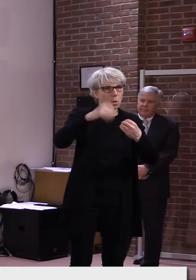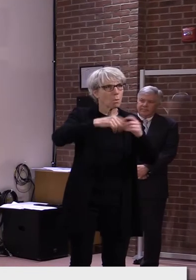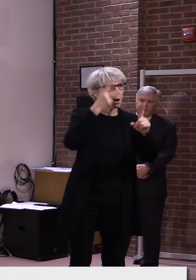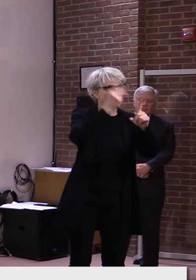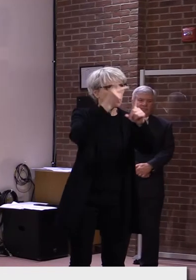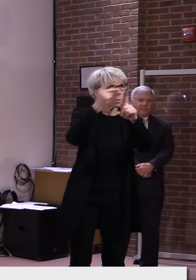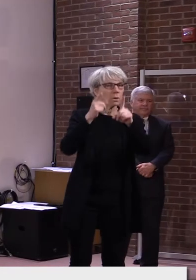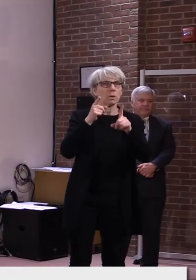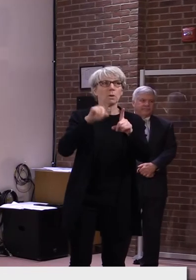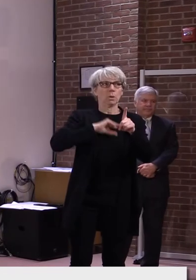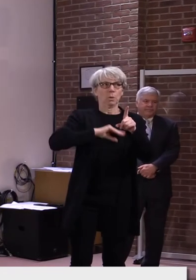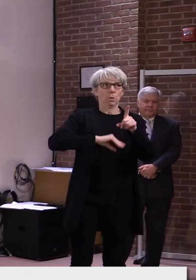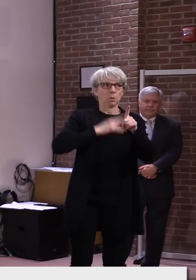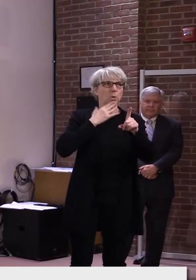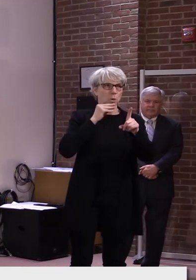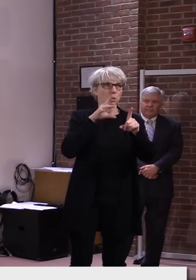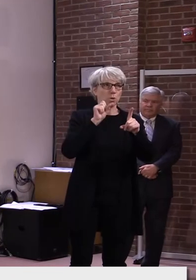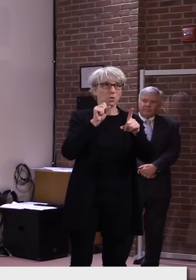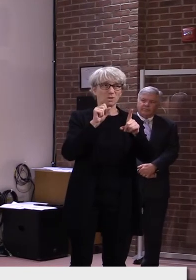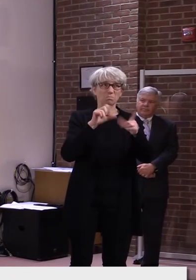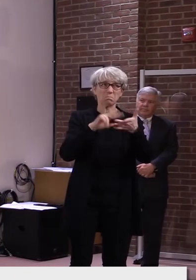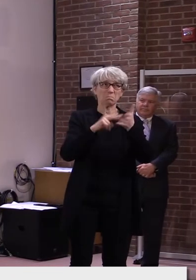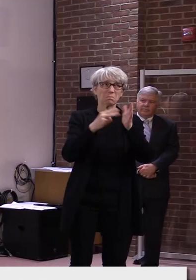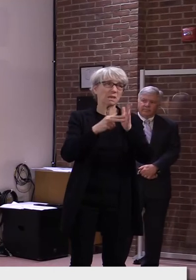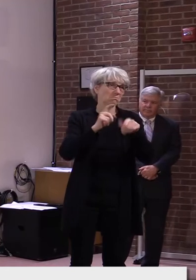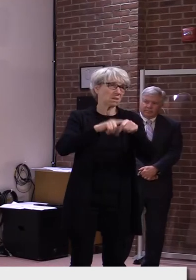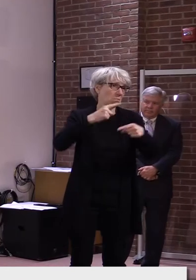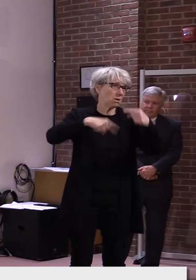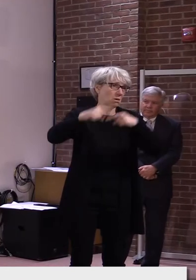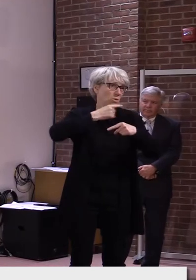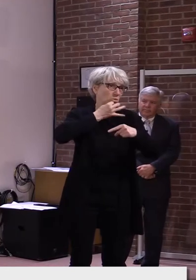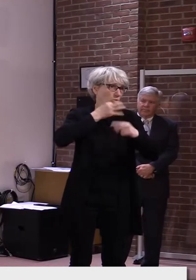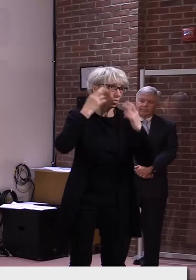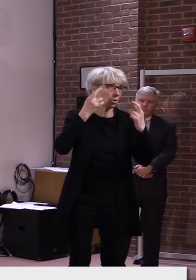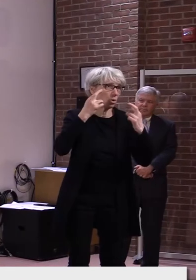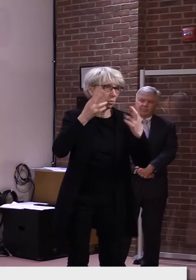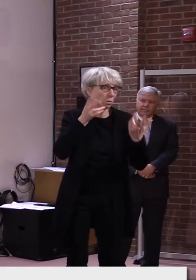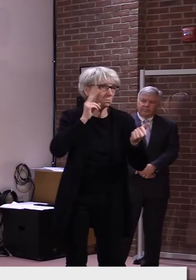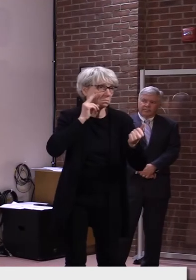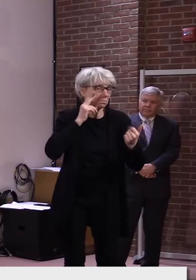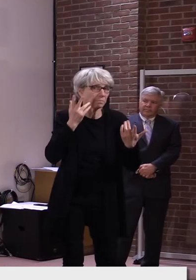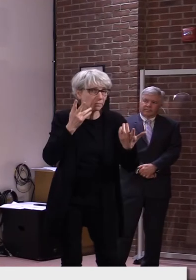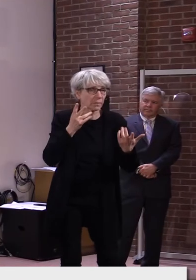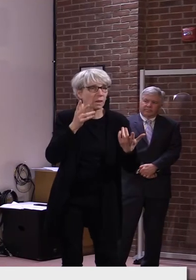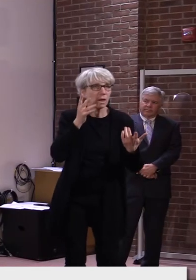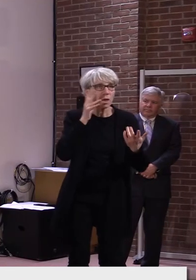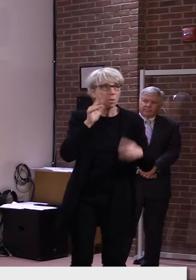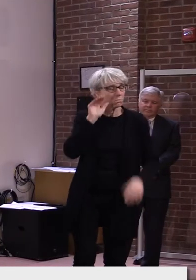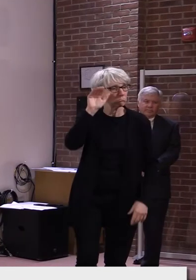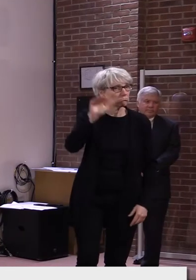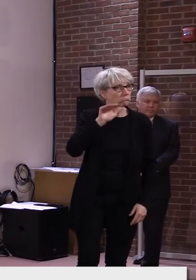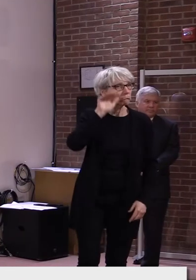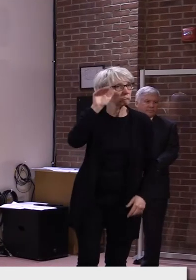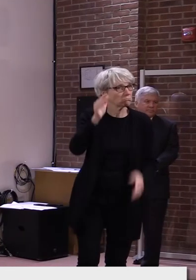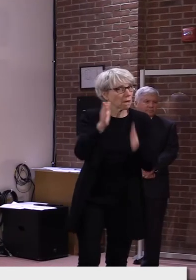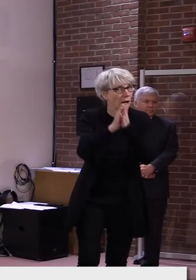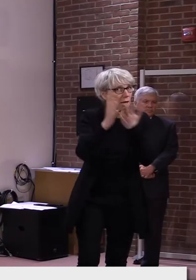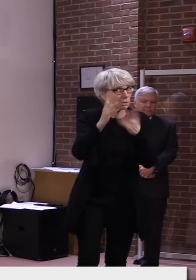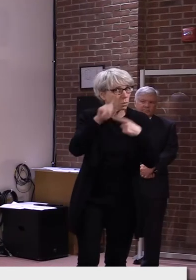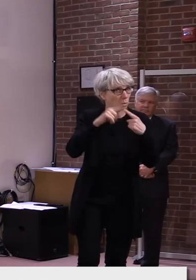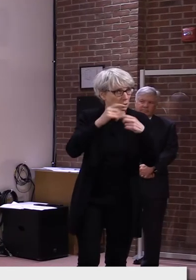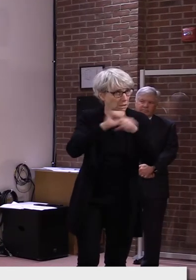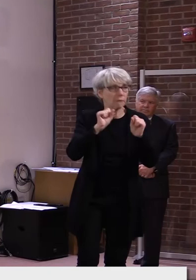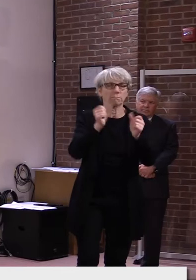for us. So we'll see what happens, but we'll continue to advocate for opening the border when it's safe,